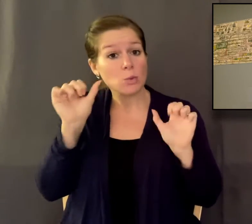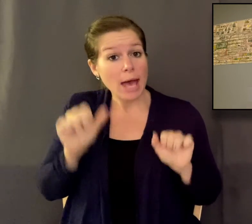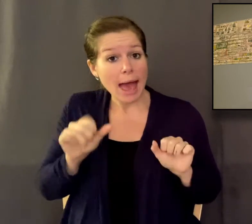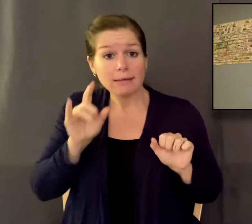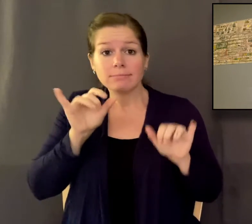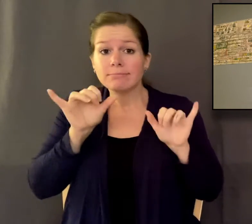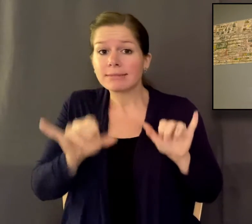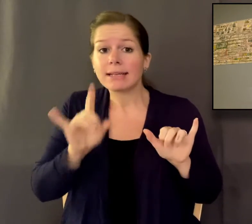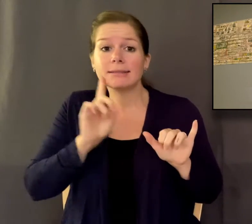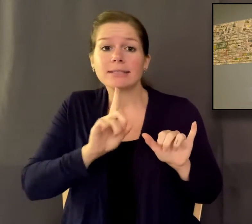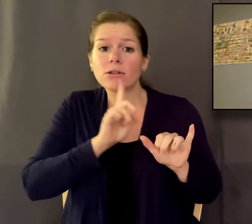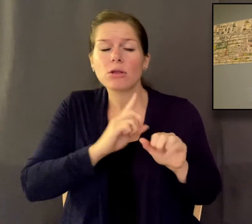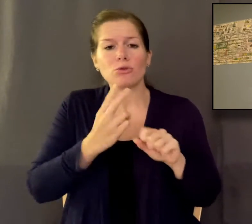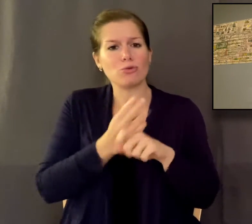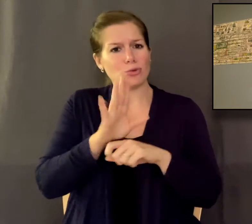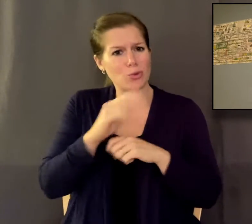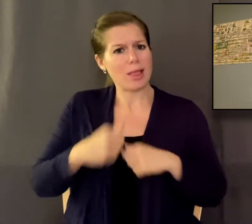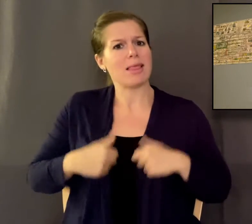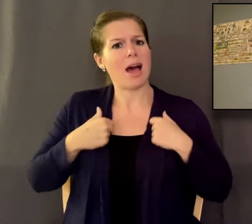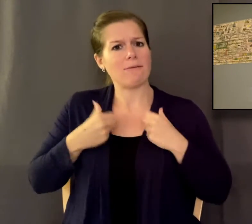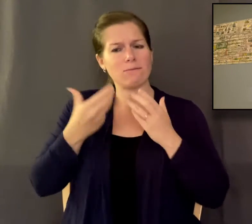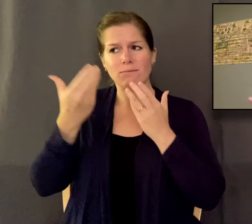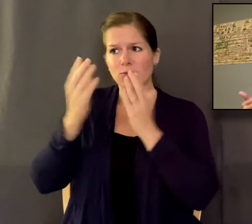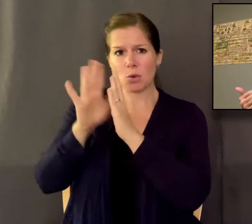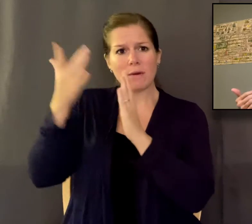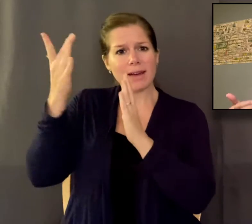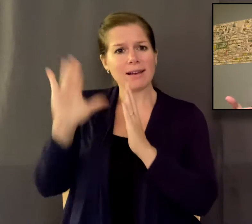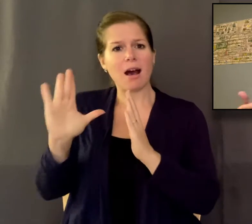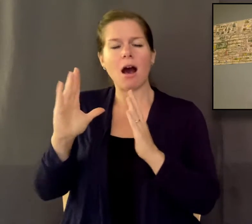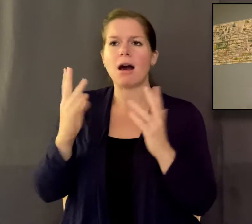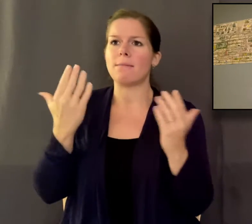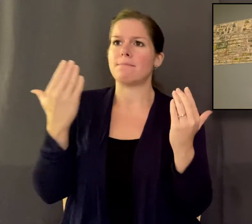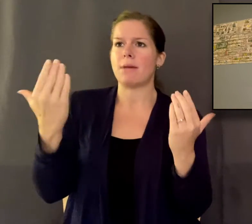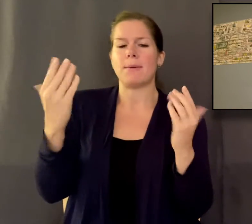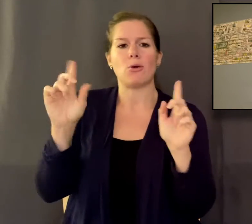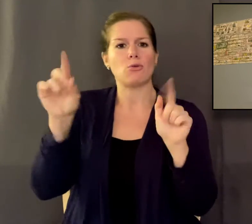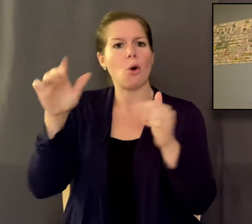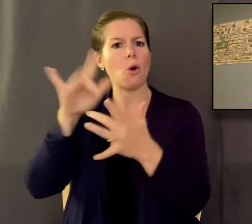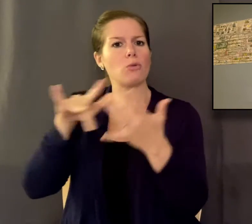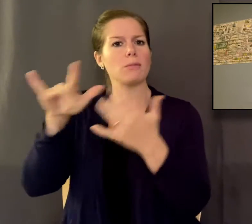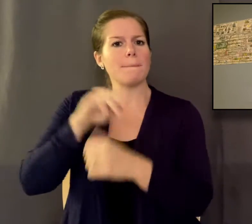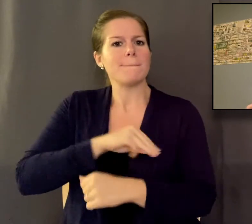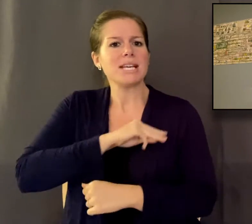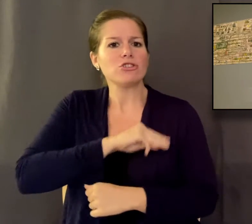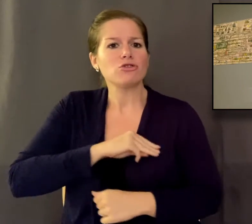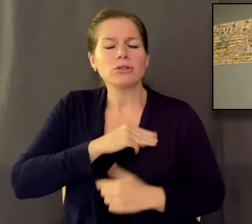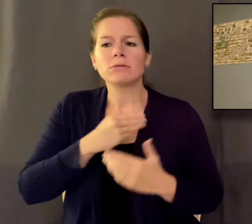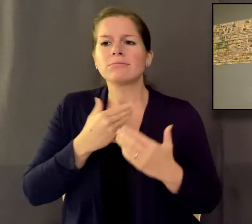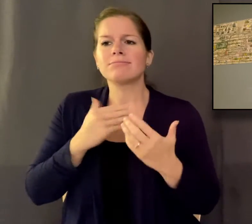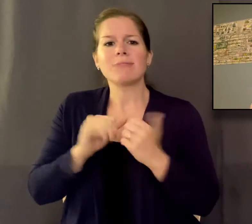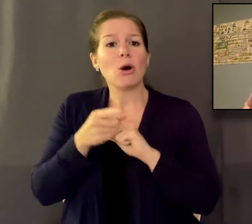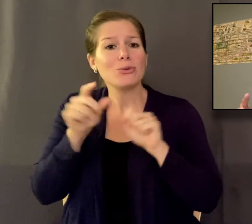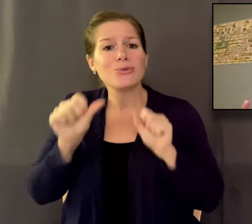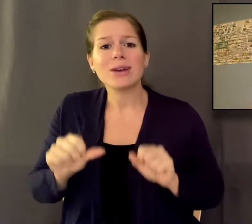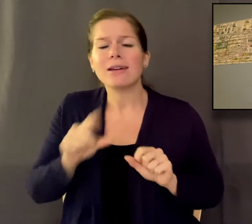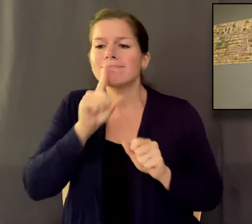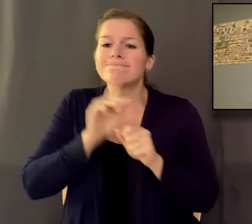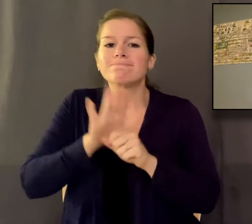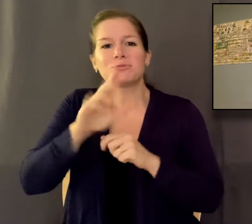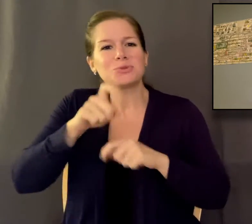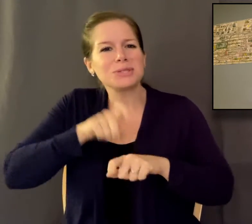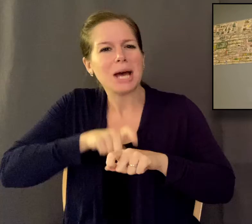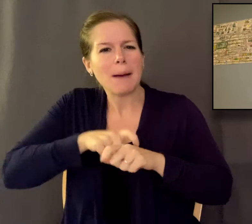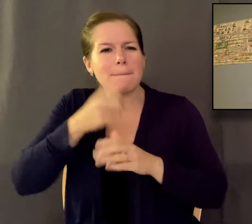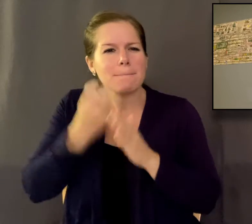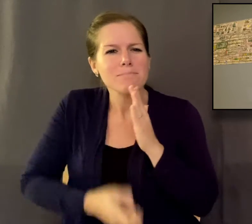of God. Gospel ministry, missions, however you can dedicate all of your time and your focus to serving the local church, to giving your time